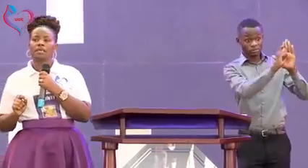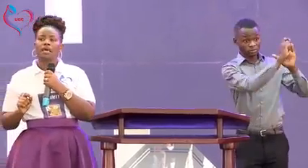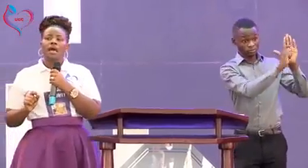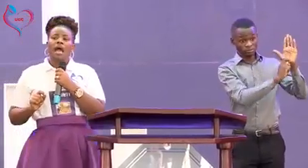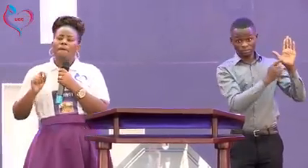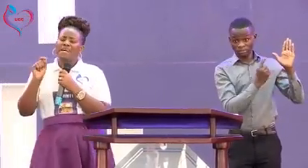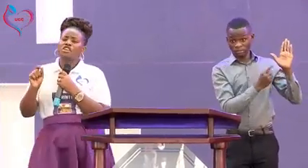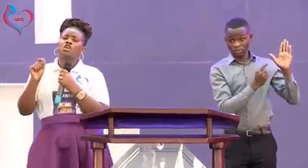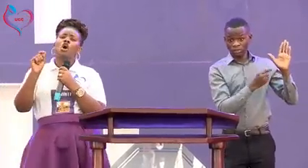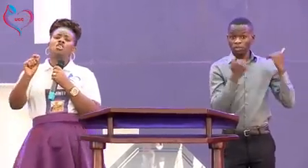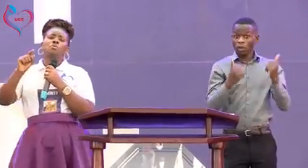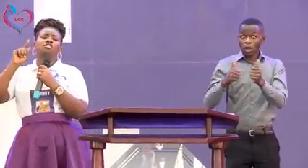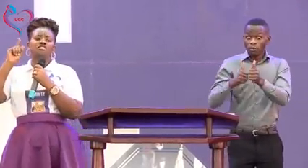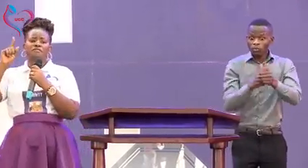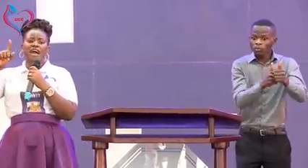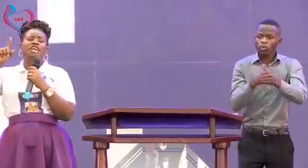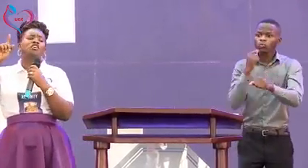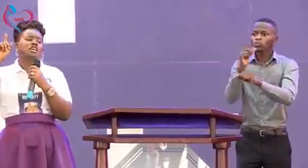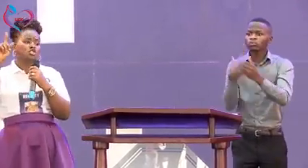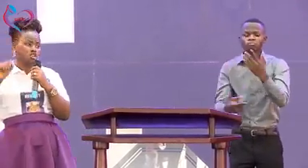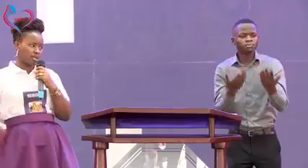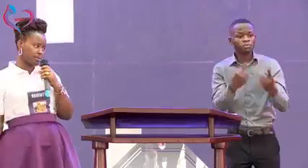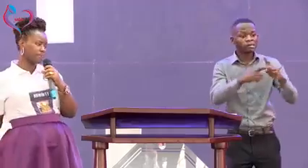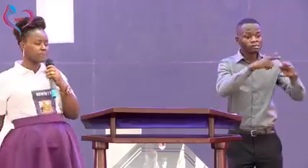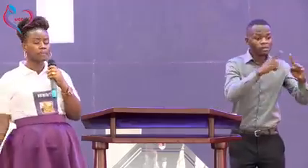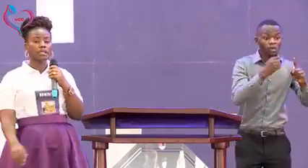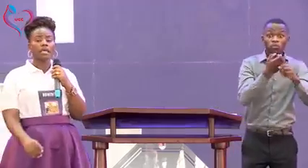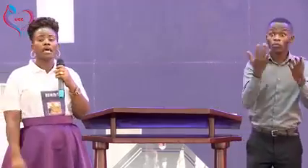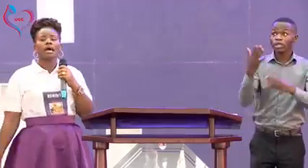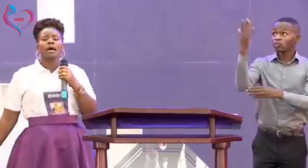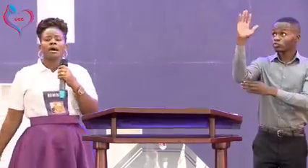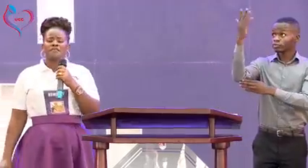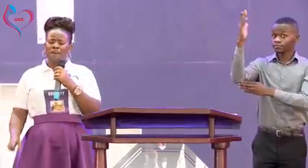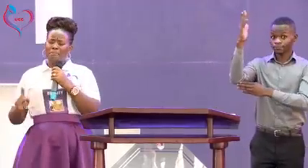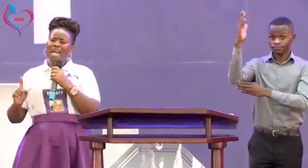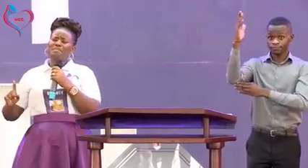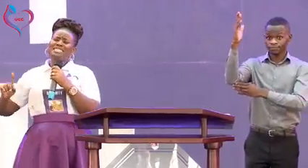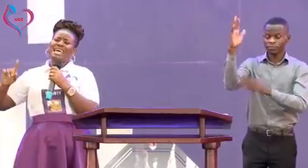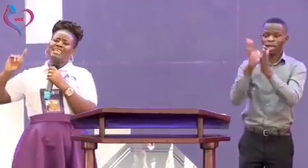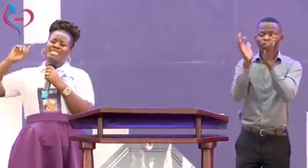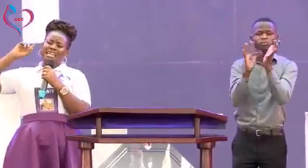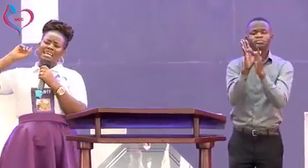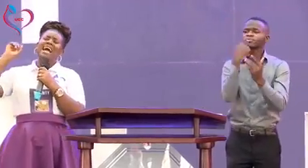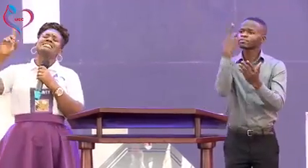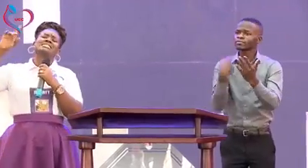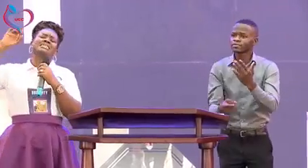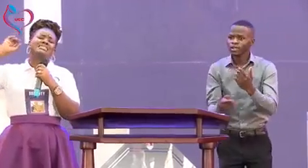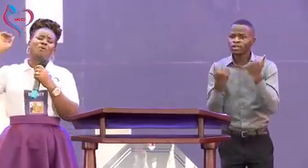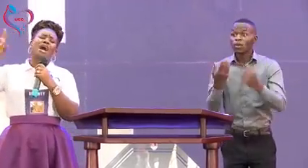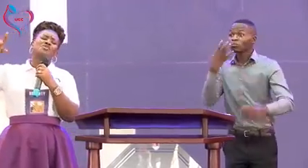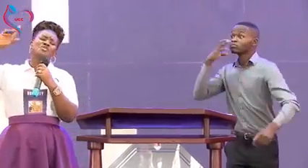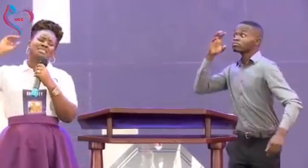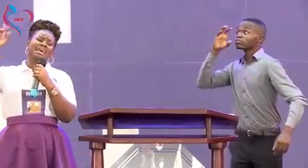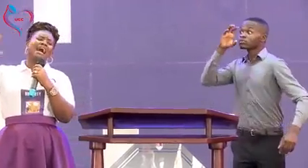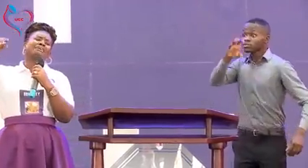a person who would be crucified on a tree, the Bible says that cursed is